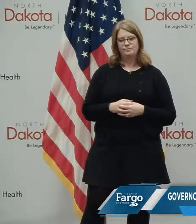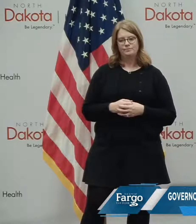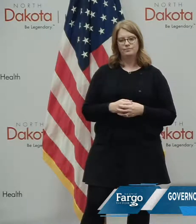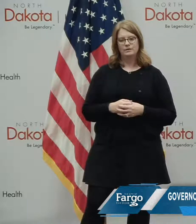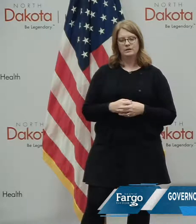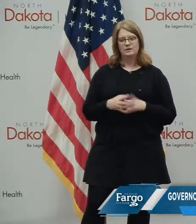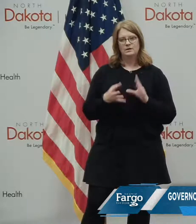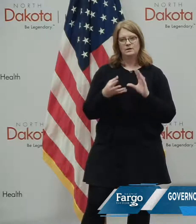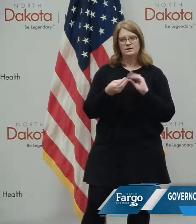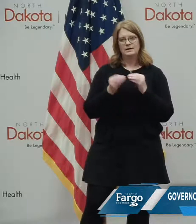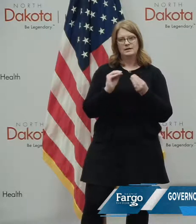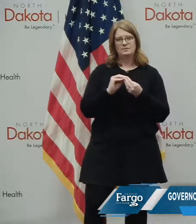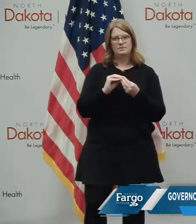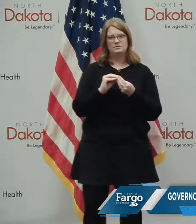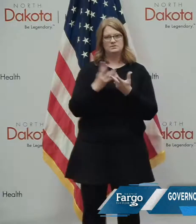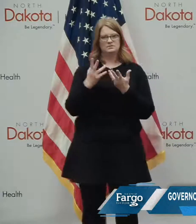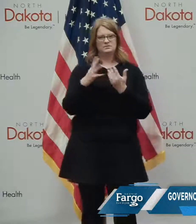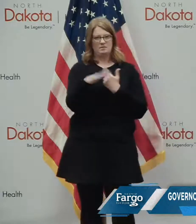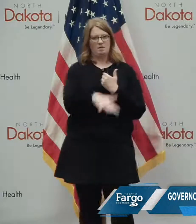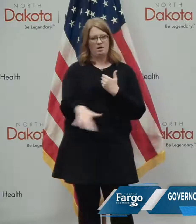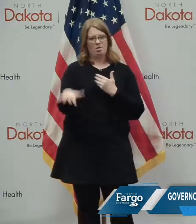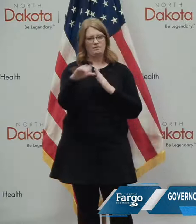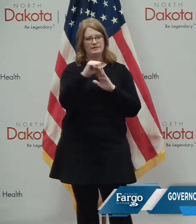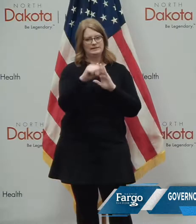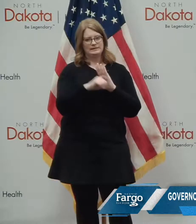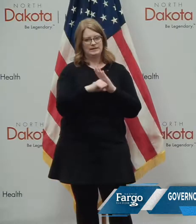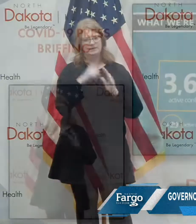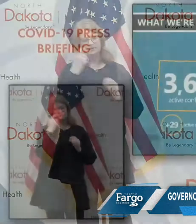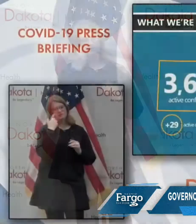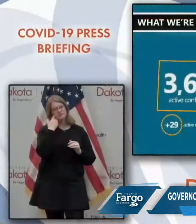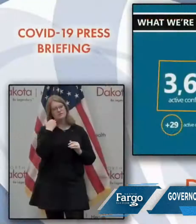the statewide numbers. We had